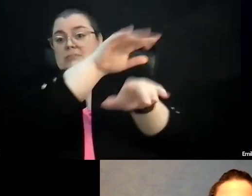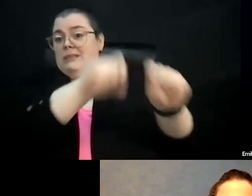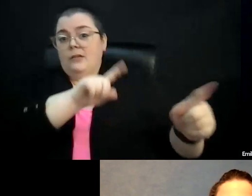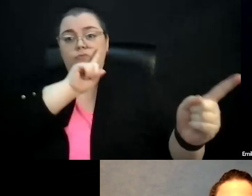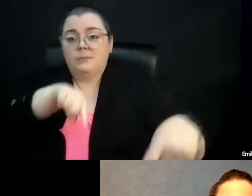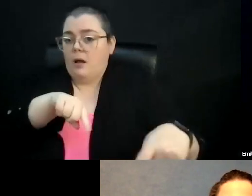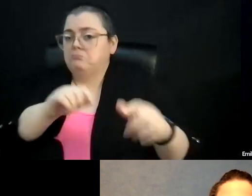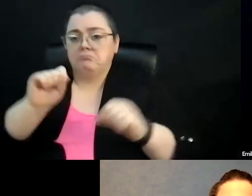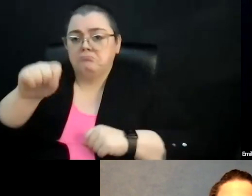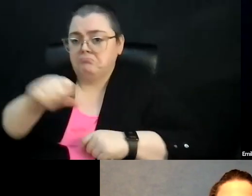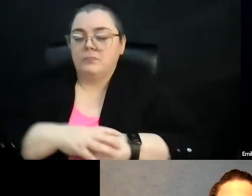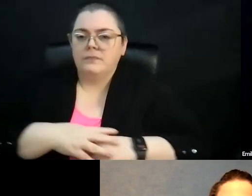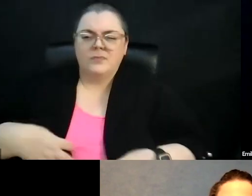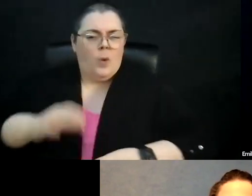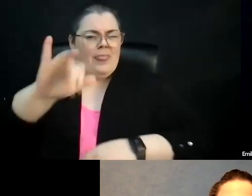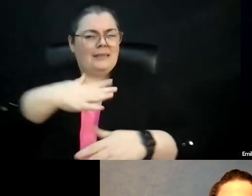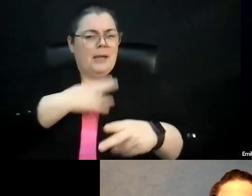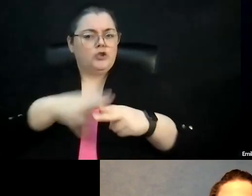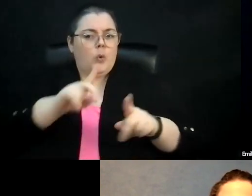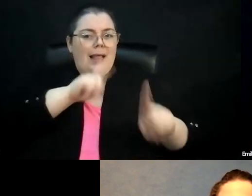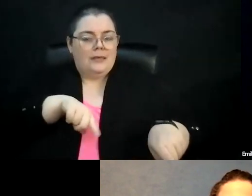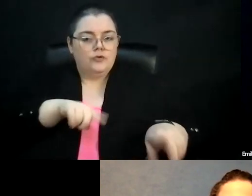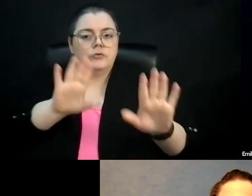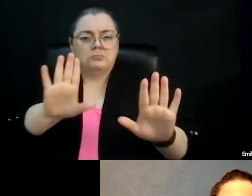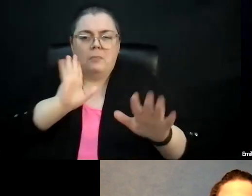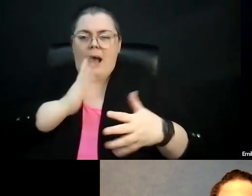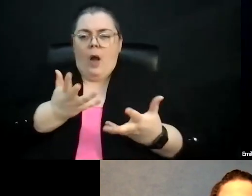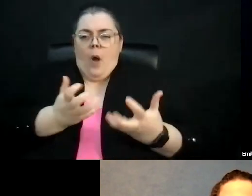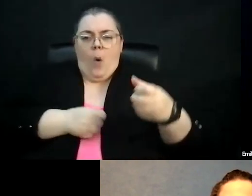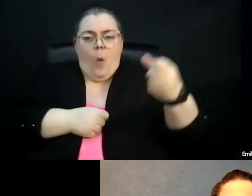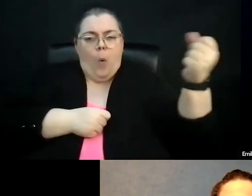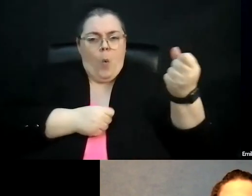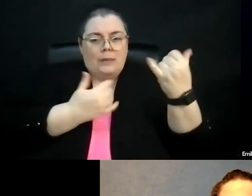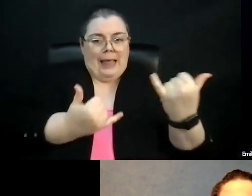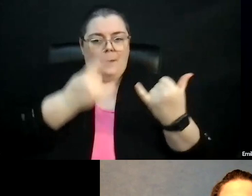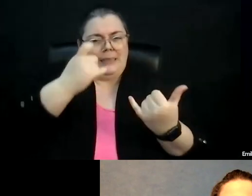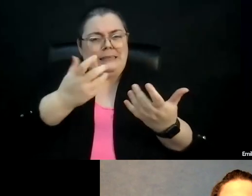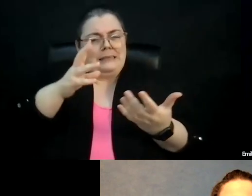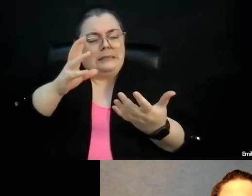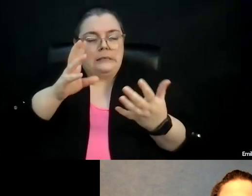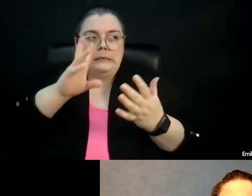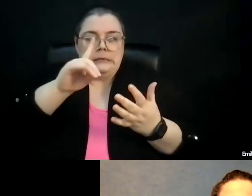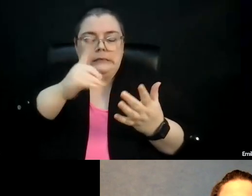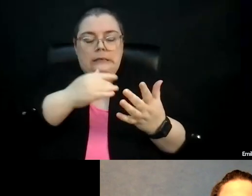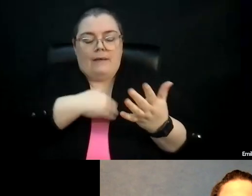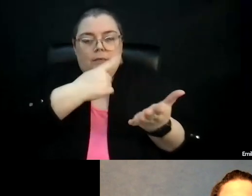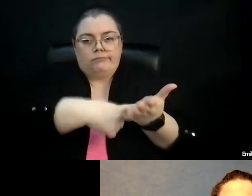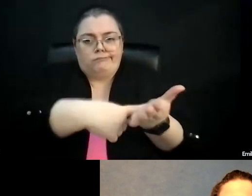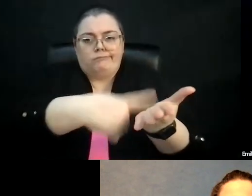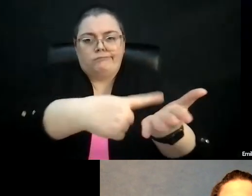And then, you know, whatever happens, it can be responded to accordingly. That's my short answer to your comment, but I kind of want to hold off on that this evening because we did